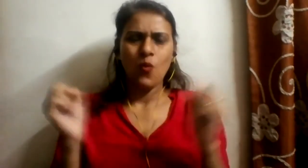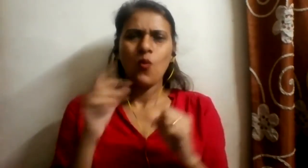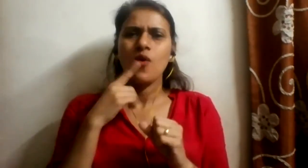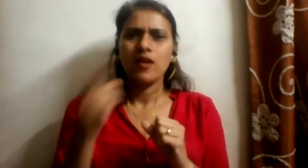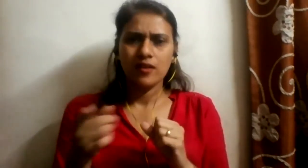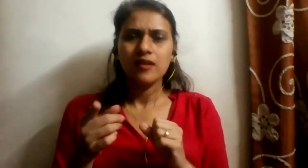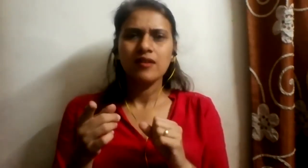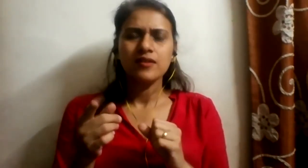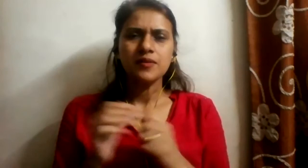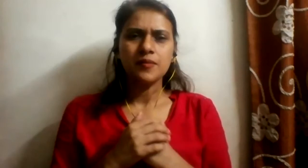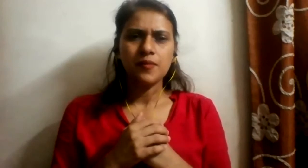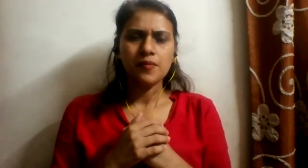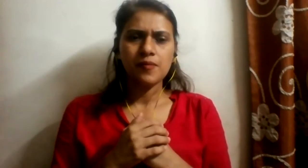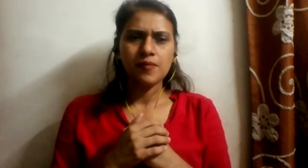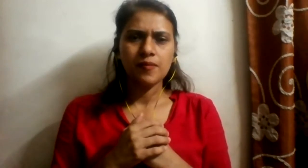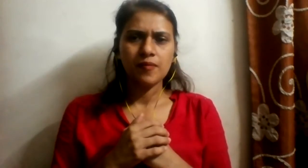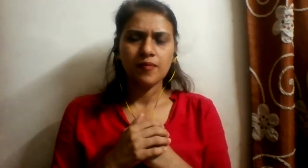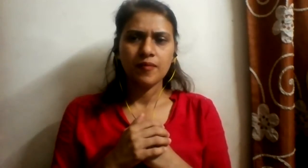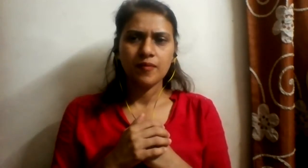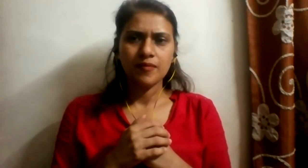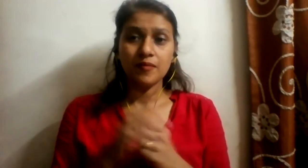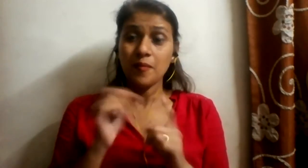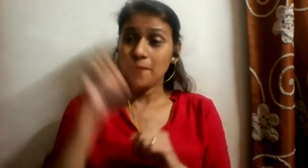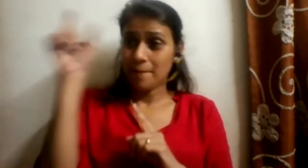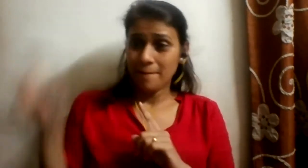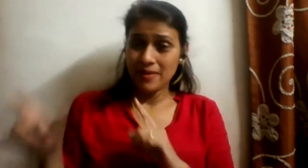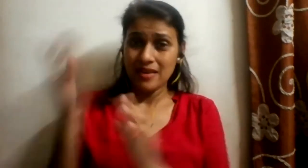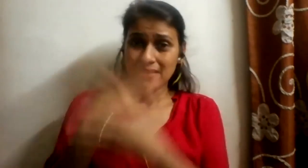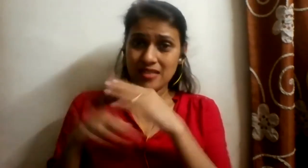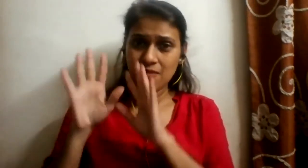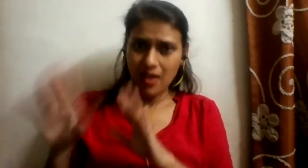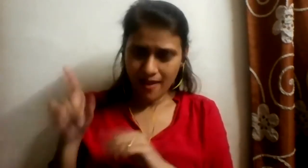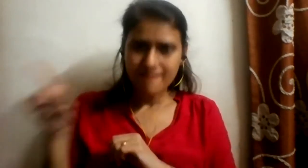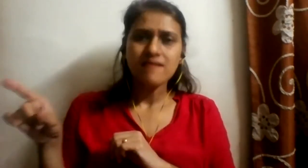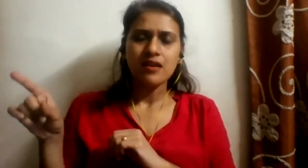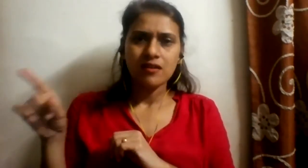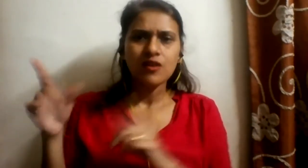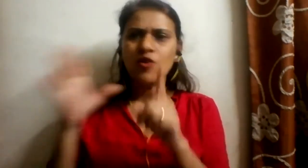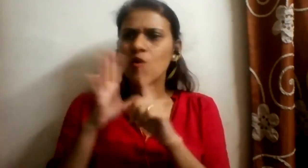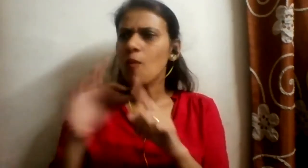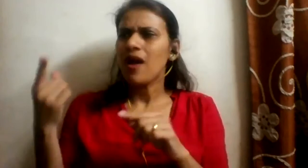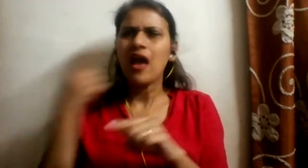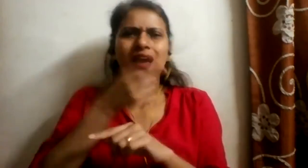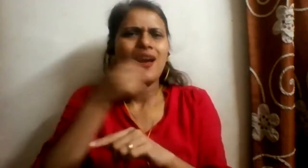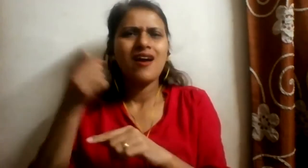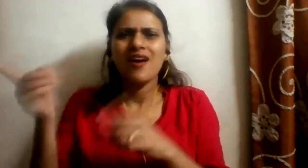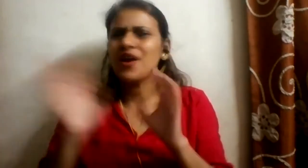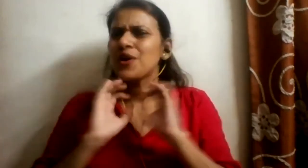am means a person who is disabled has not done anything harmful to others, so why anybody